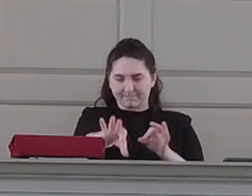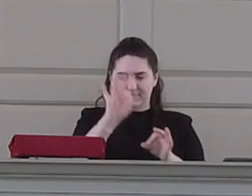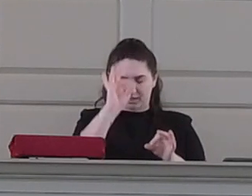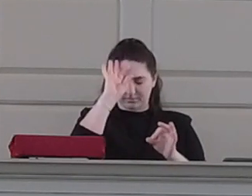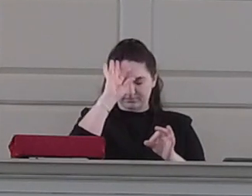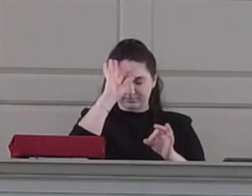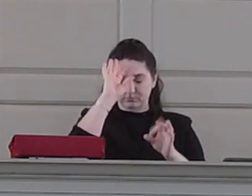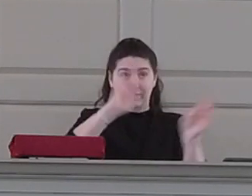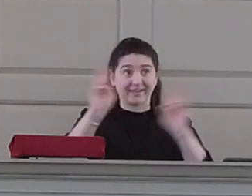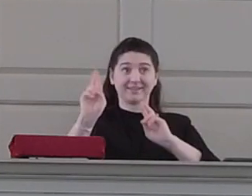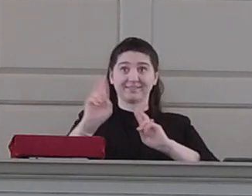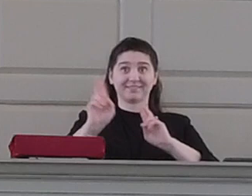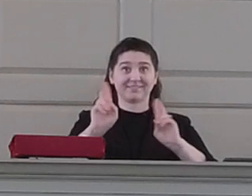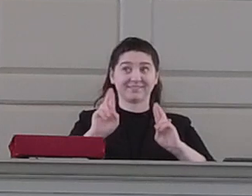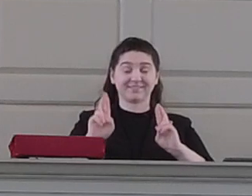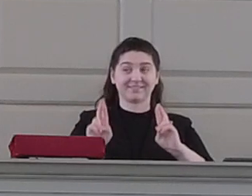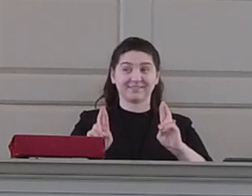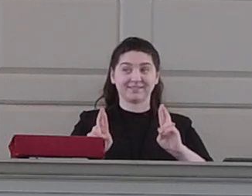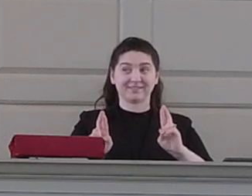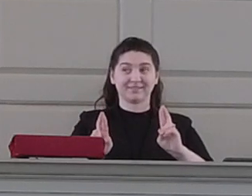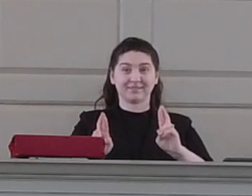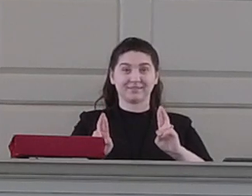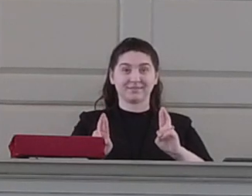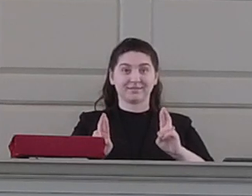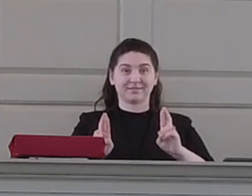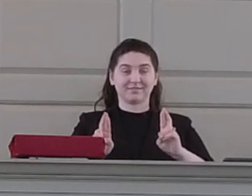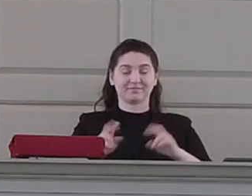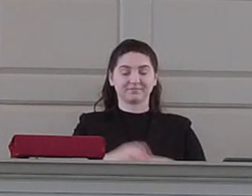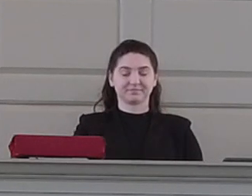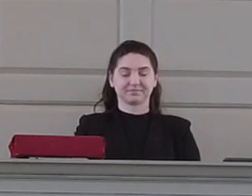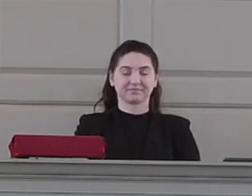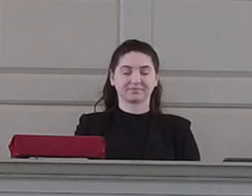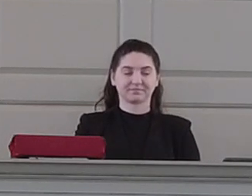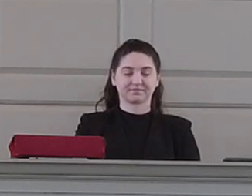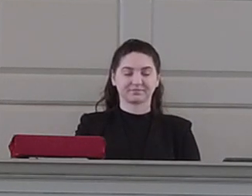ready? And come on a journey with me.